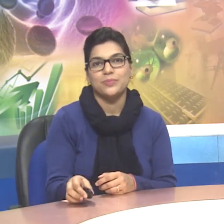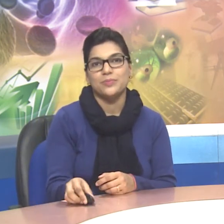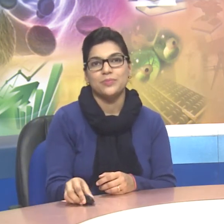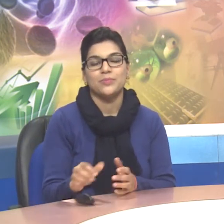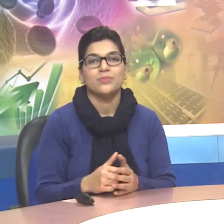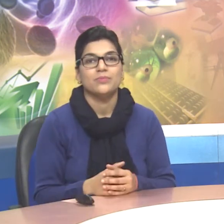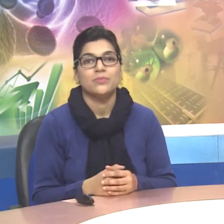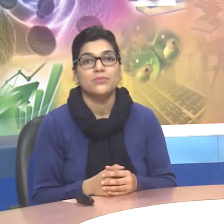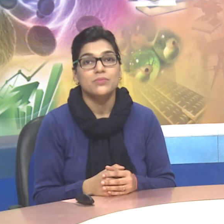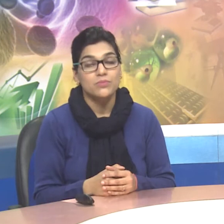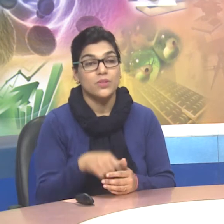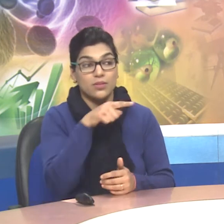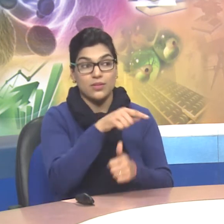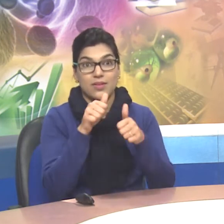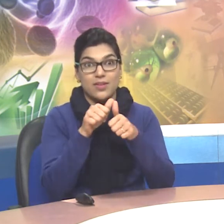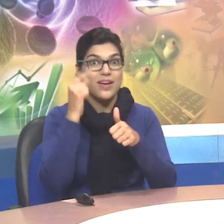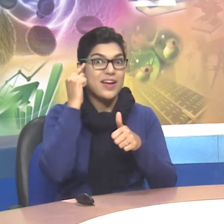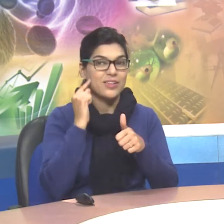a suitable gentle.